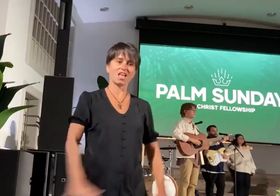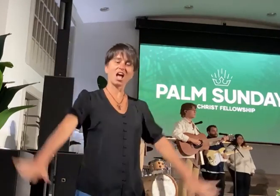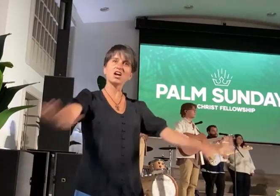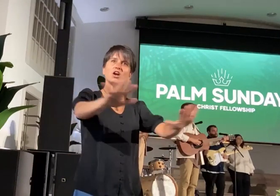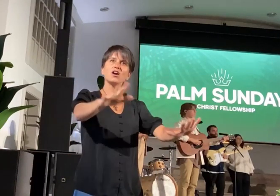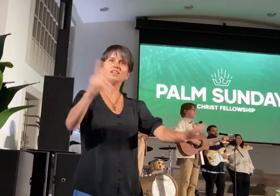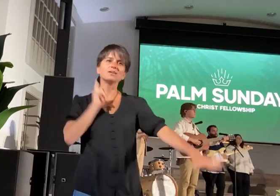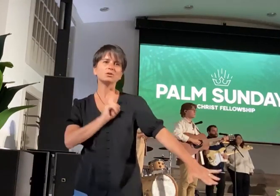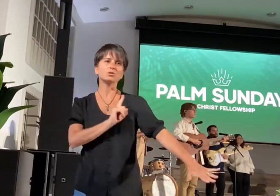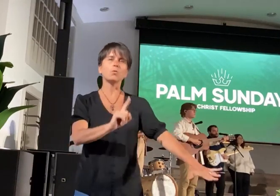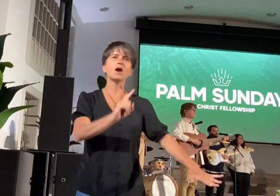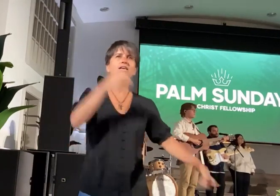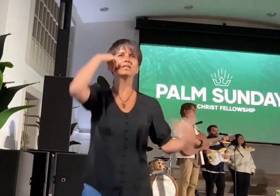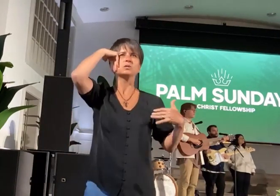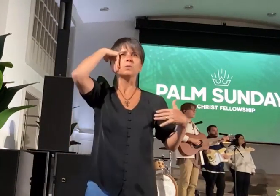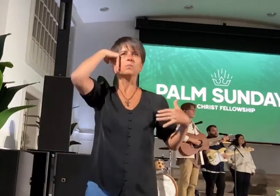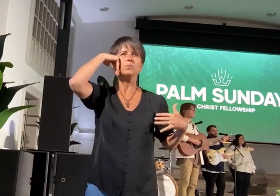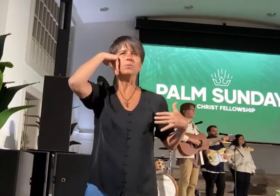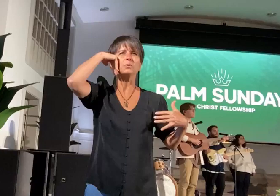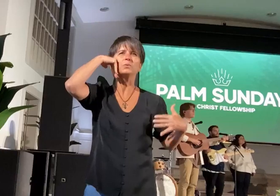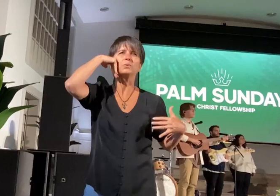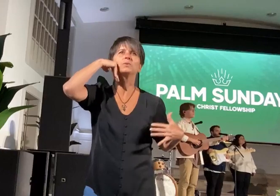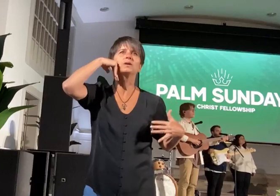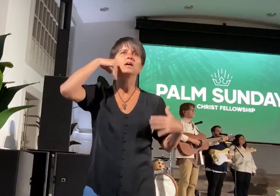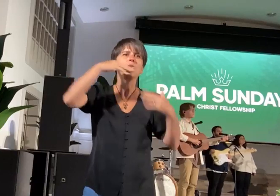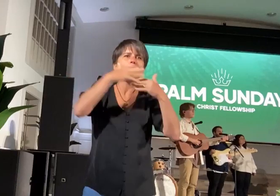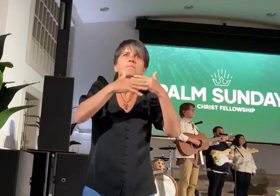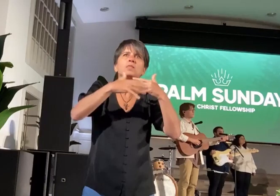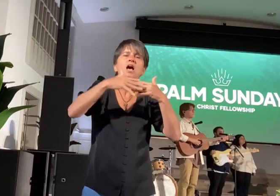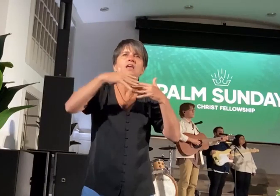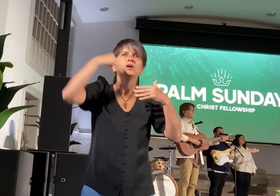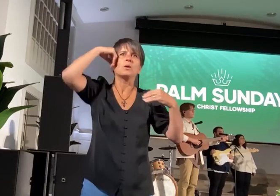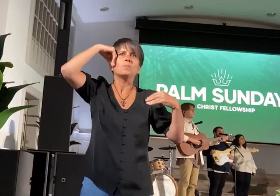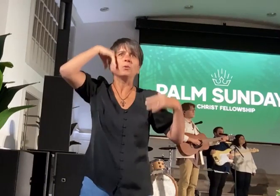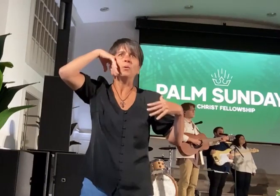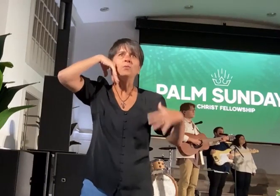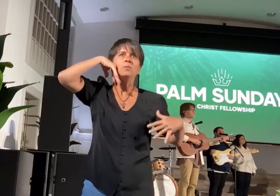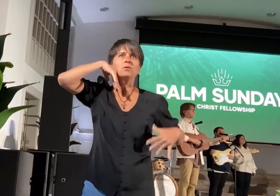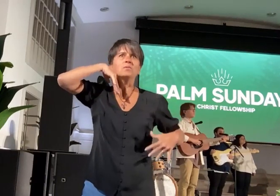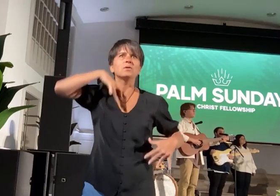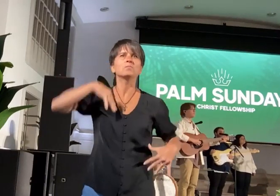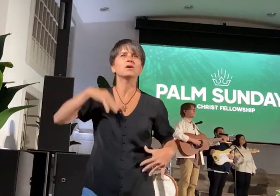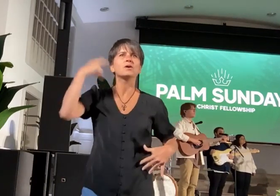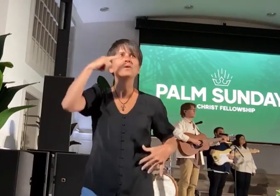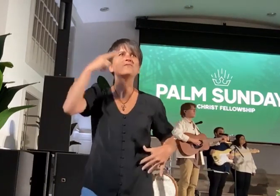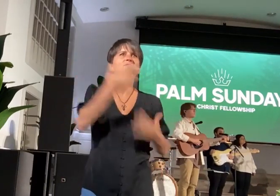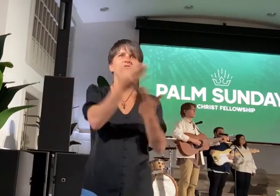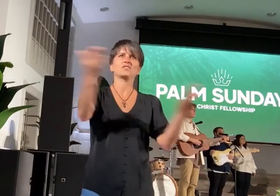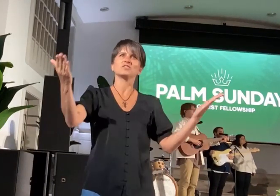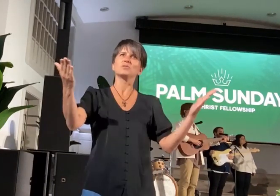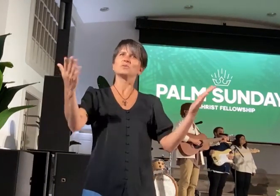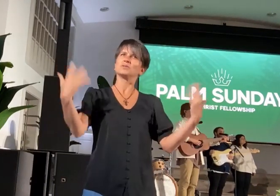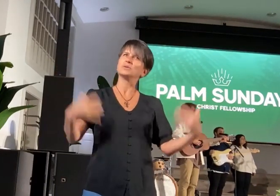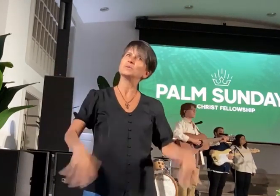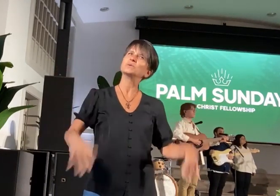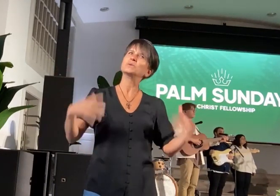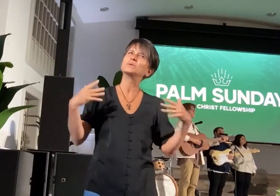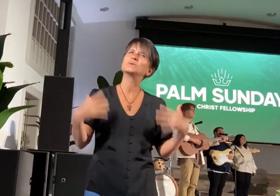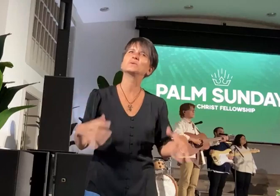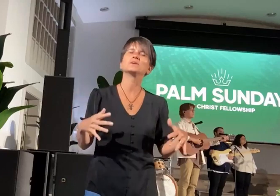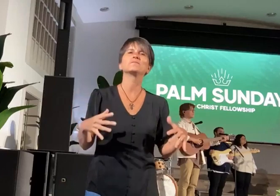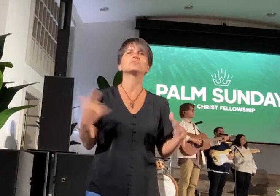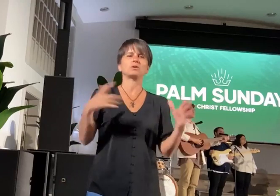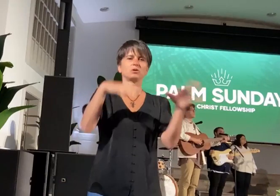of blood, but he began to bleed from other places for you and for me. And this morning we're going to spend a few minutes talking about the